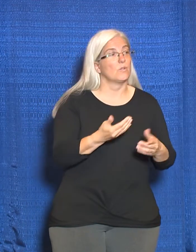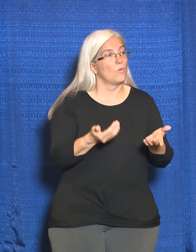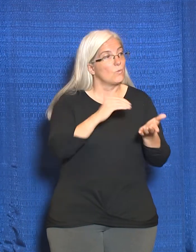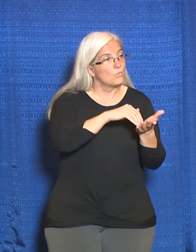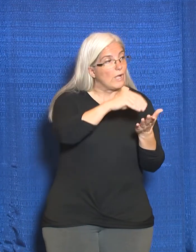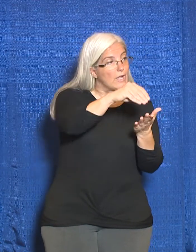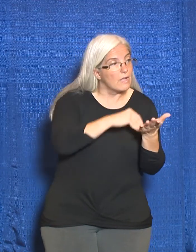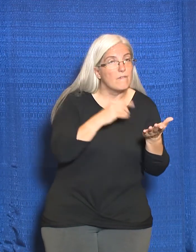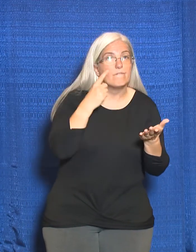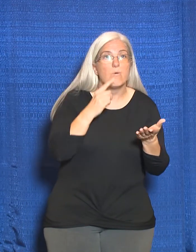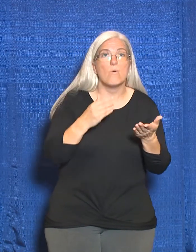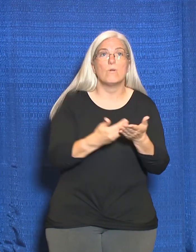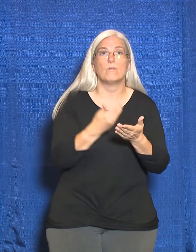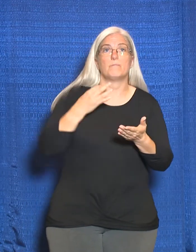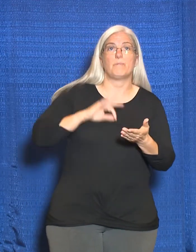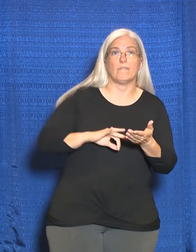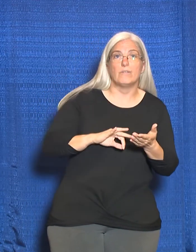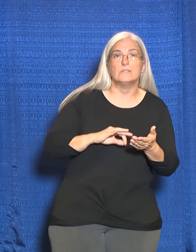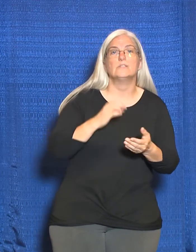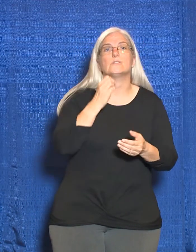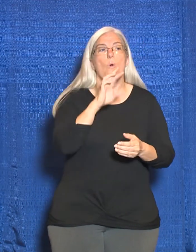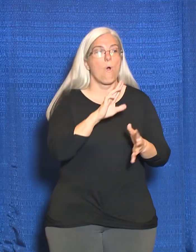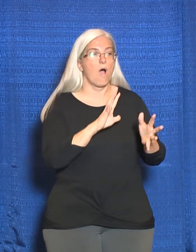voter registration.